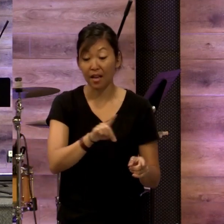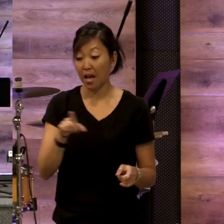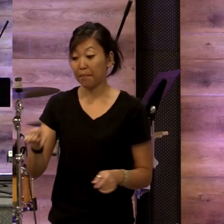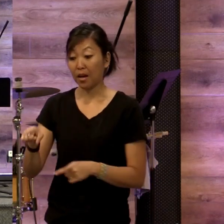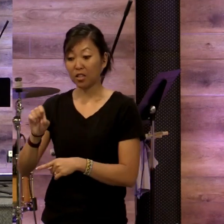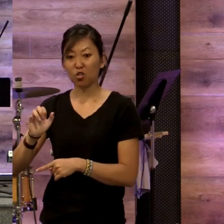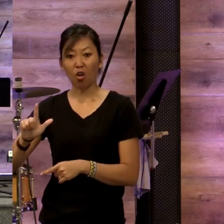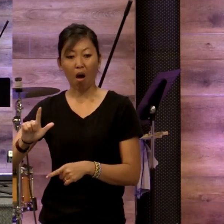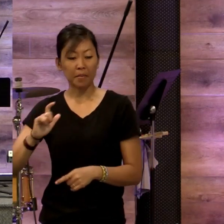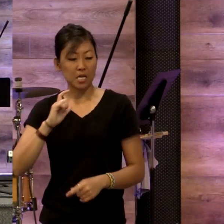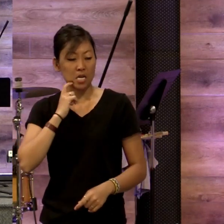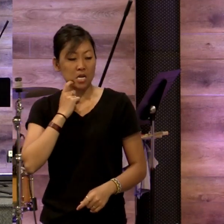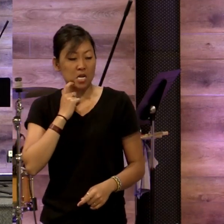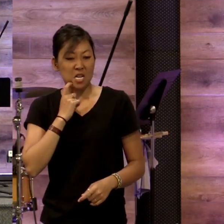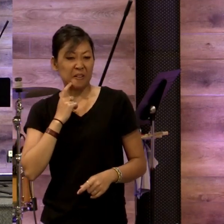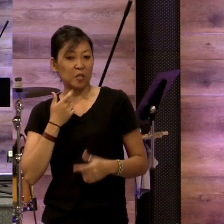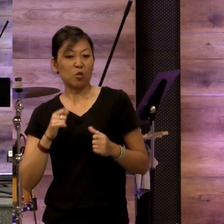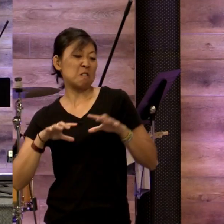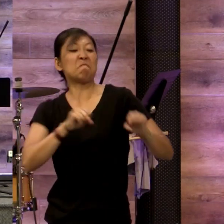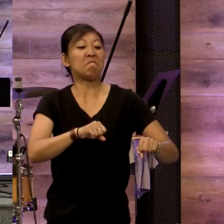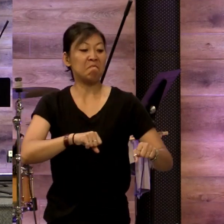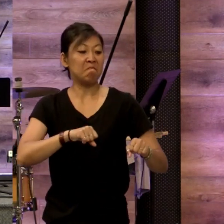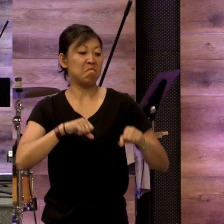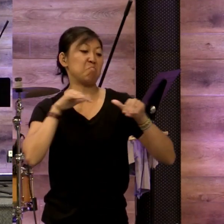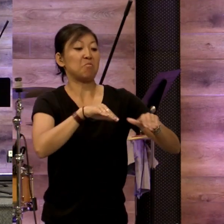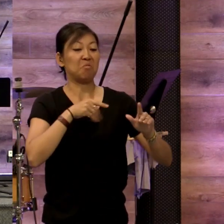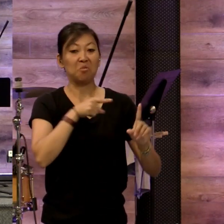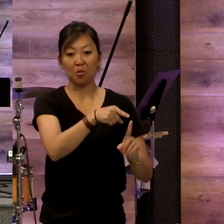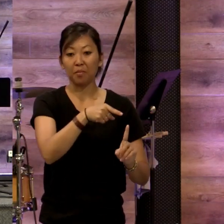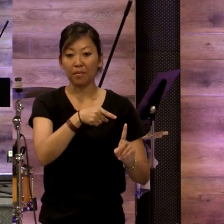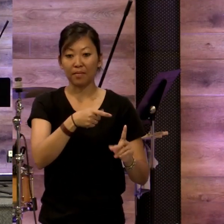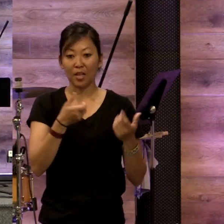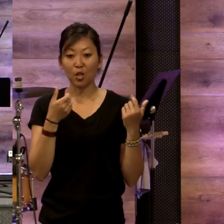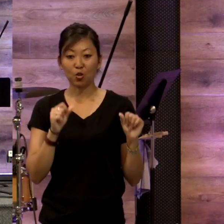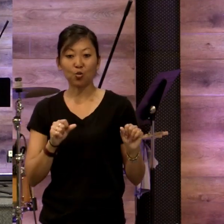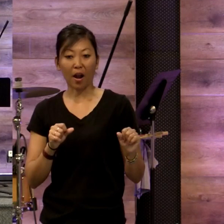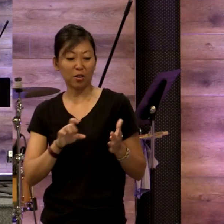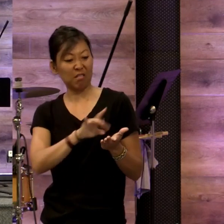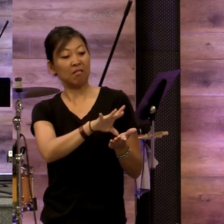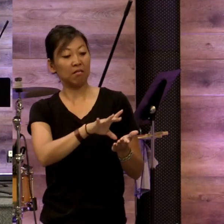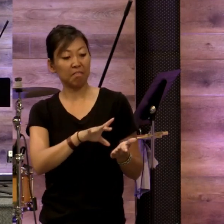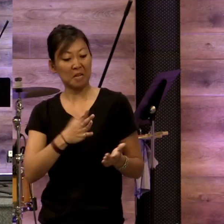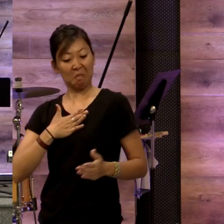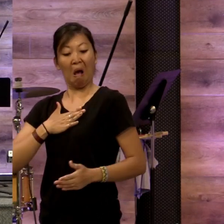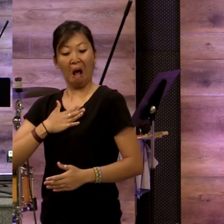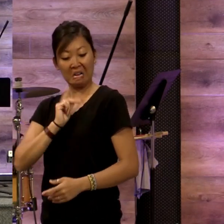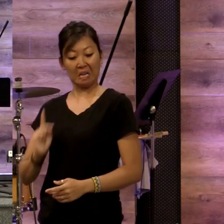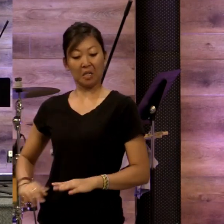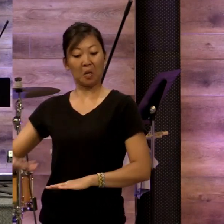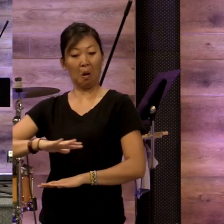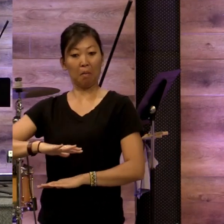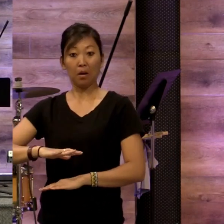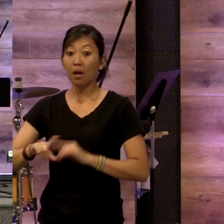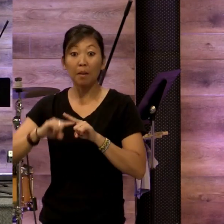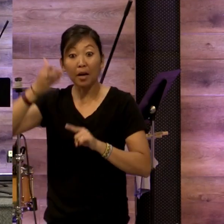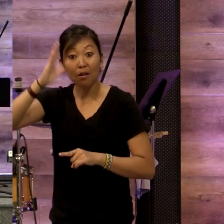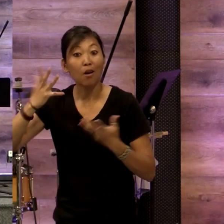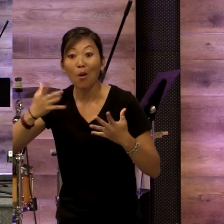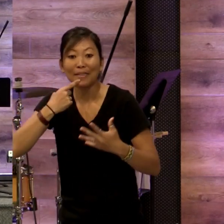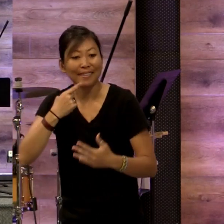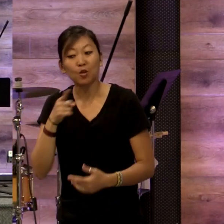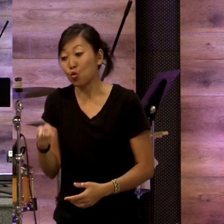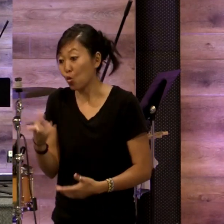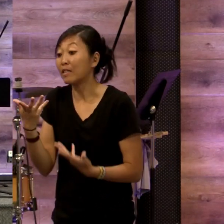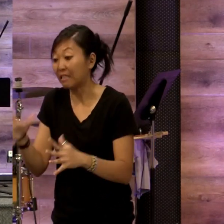reality, Saul tried to seize power. He tried to grasp for a kingdom that was being taken away from him, and David